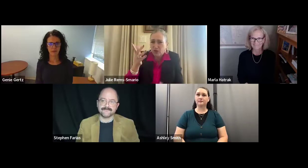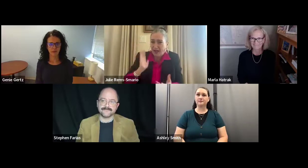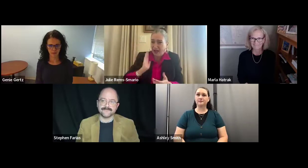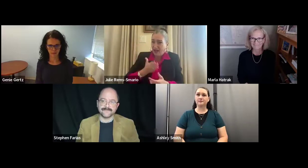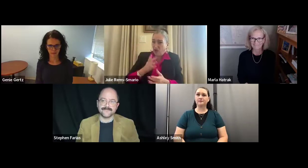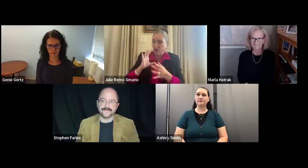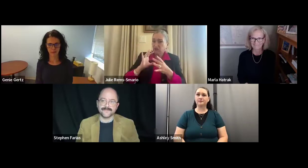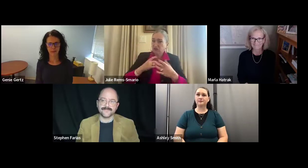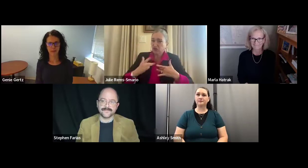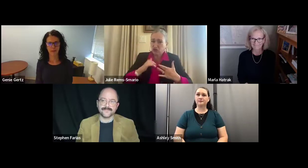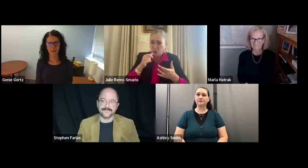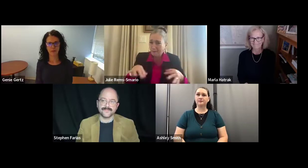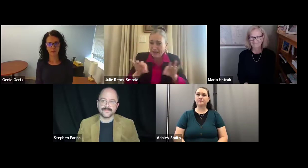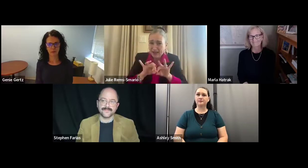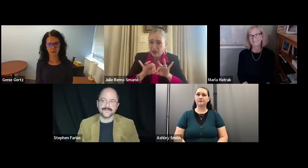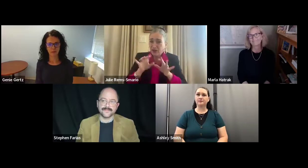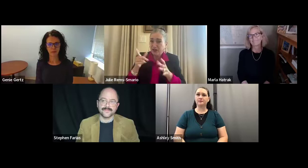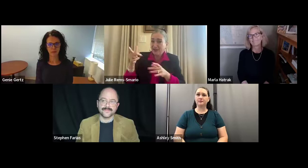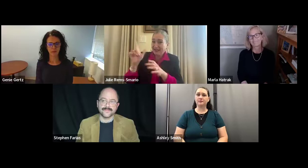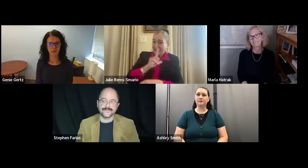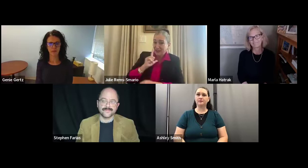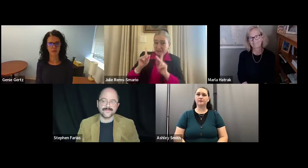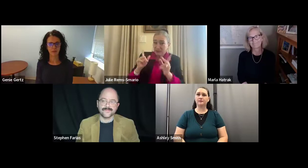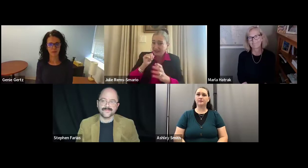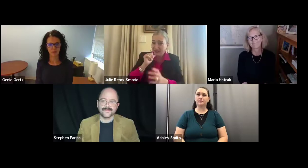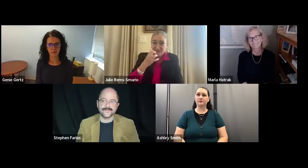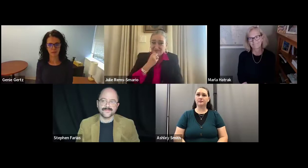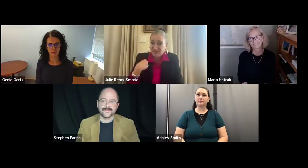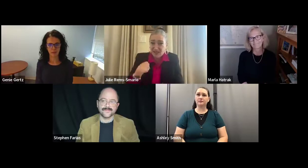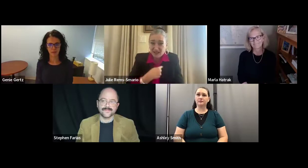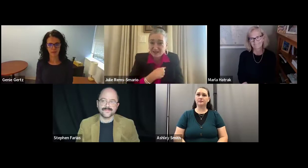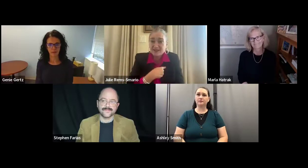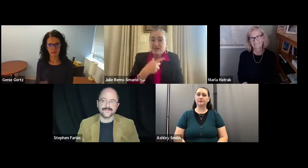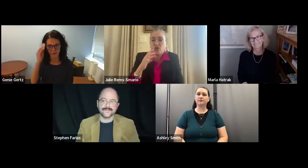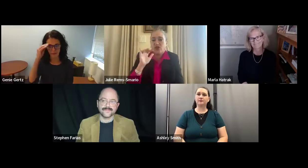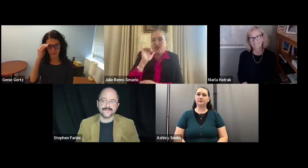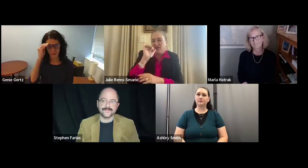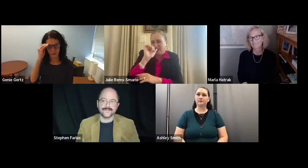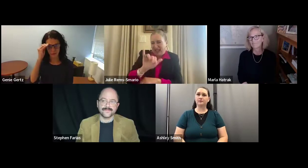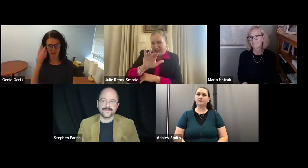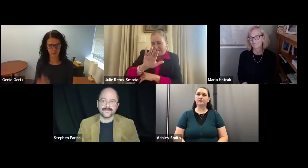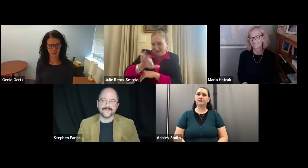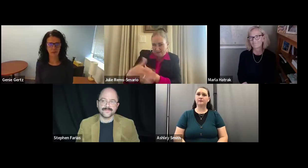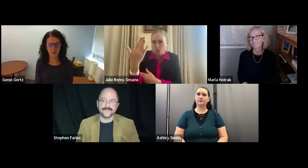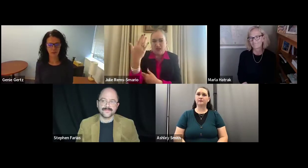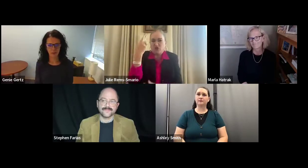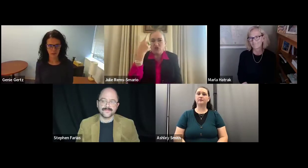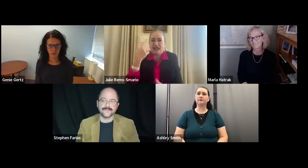as speech, they disregarded our concerns as deaf individuals, as people who were not valuable. And this was something